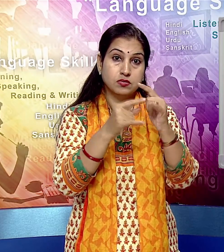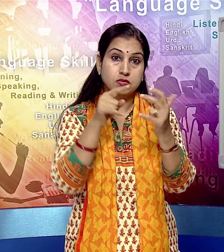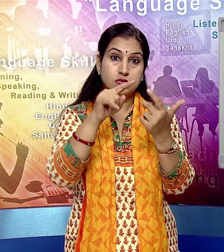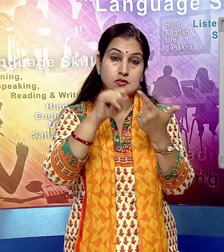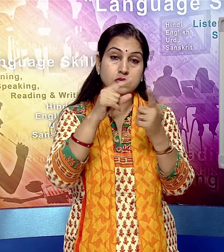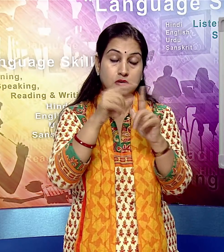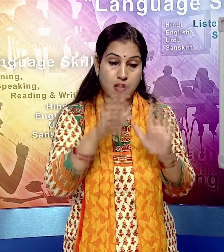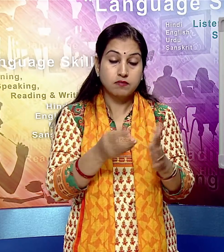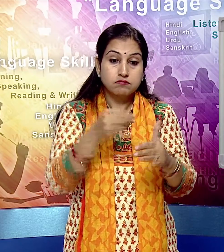digestible,